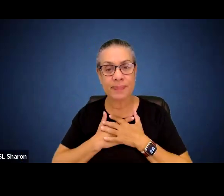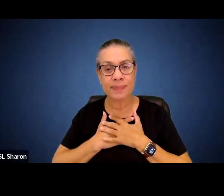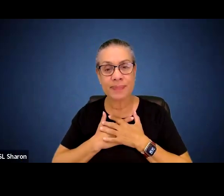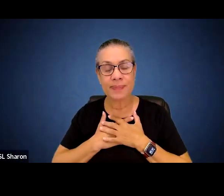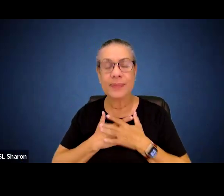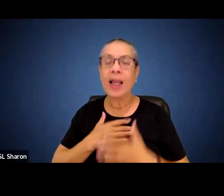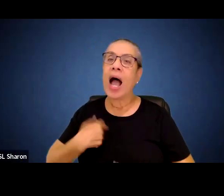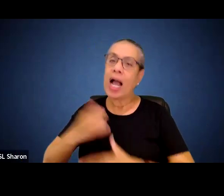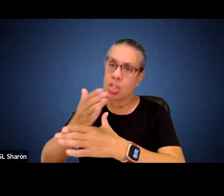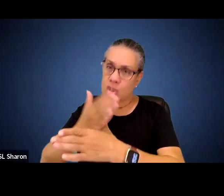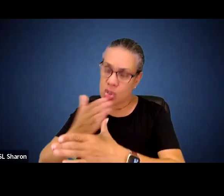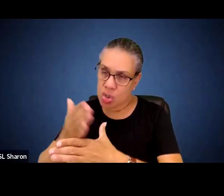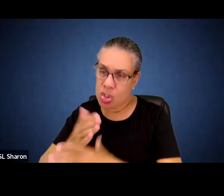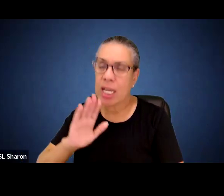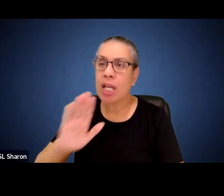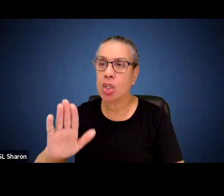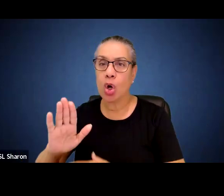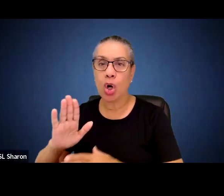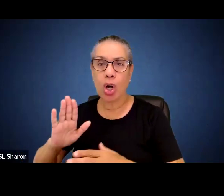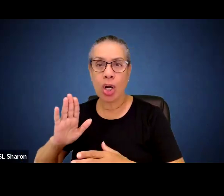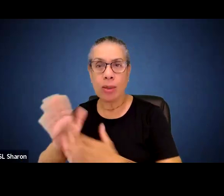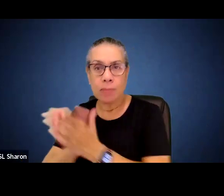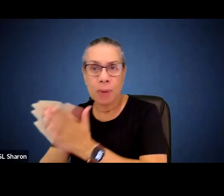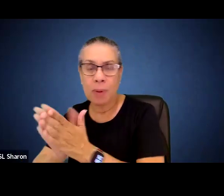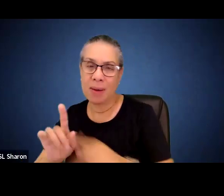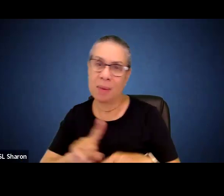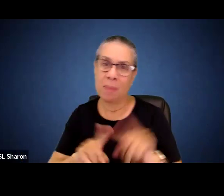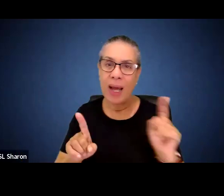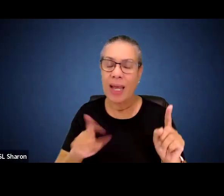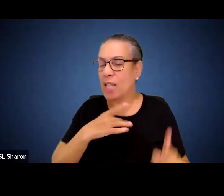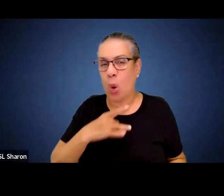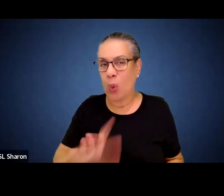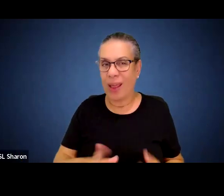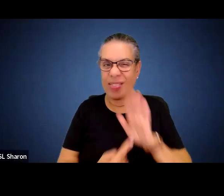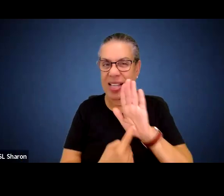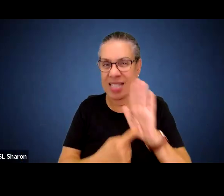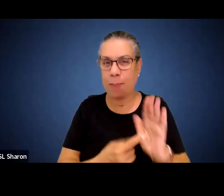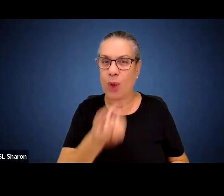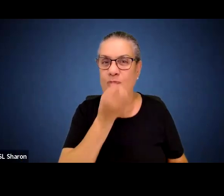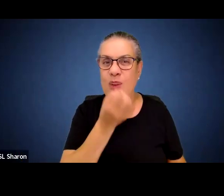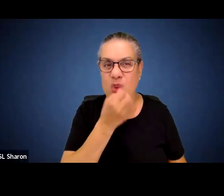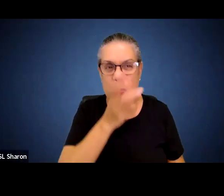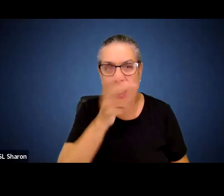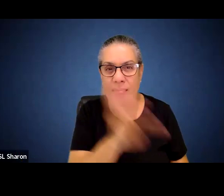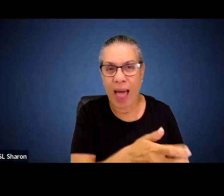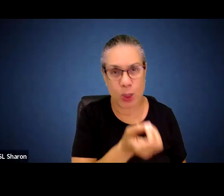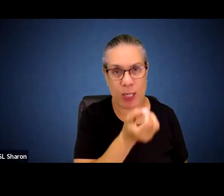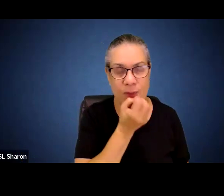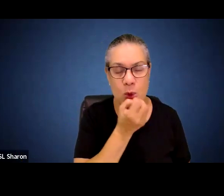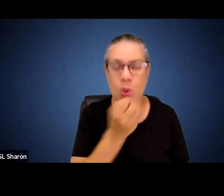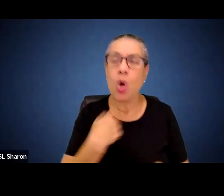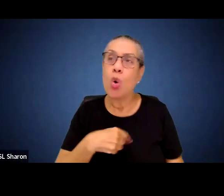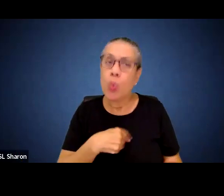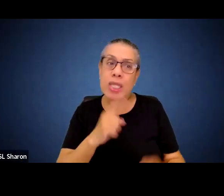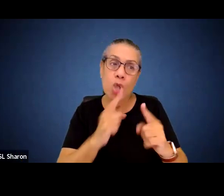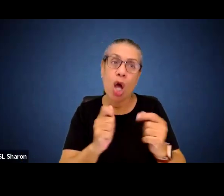not share the metaphor of something not being good enough to eat. We survey the students and the families and we talk to them,